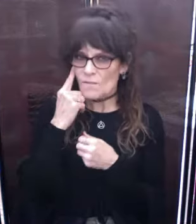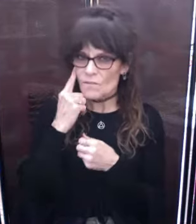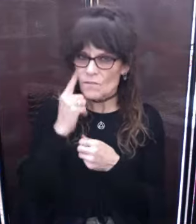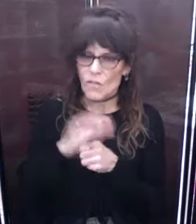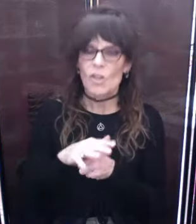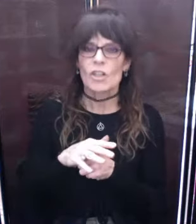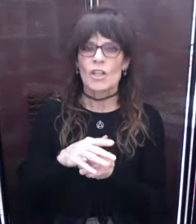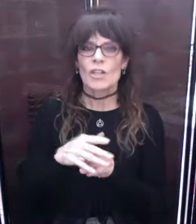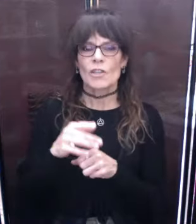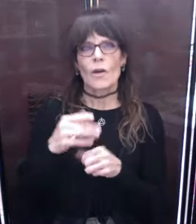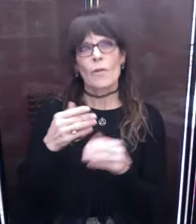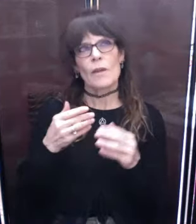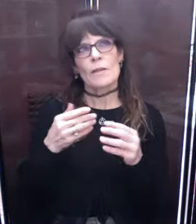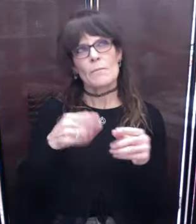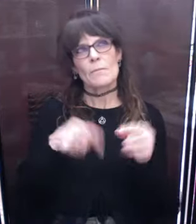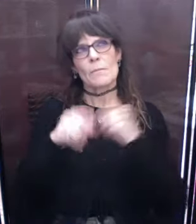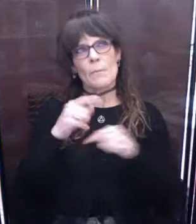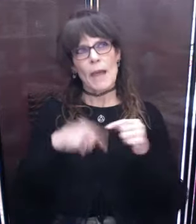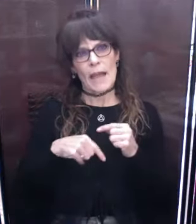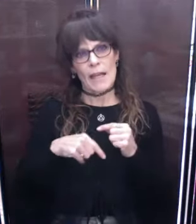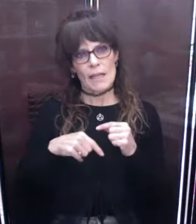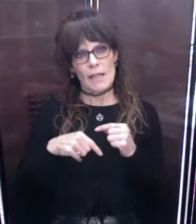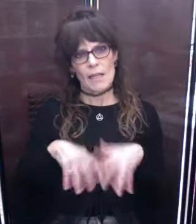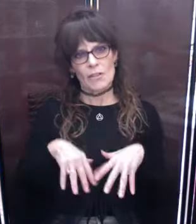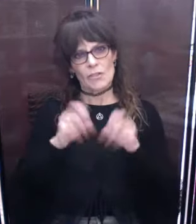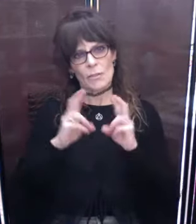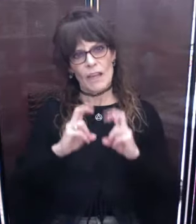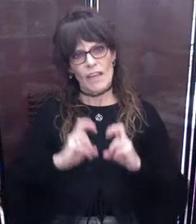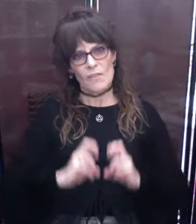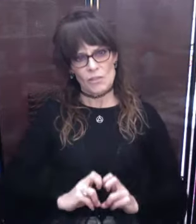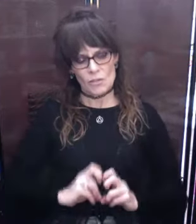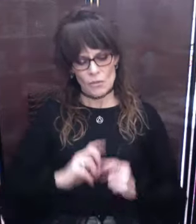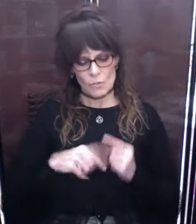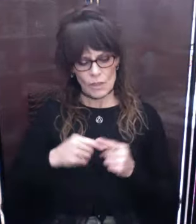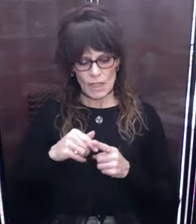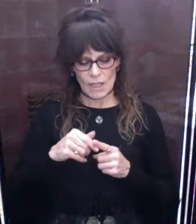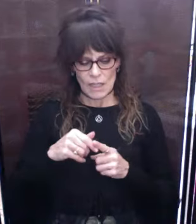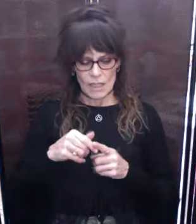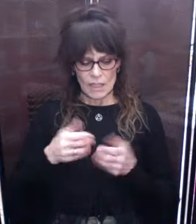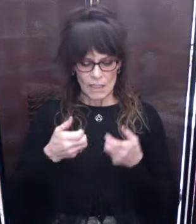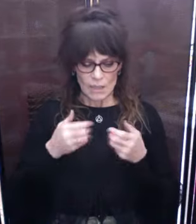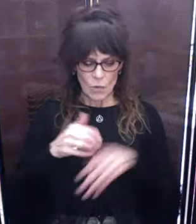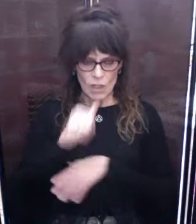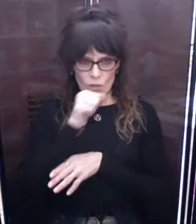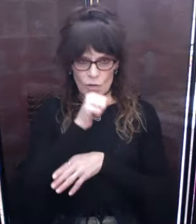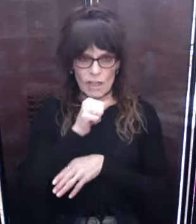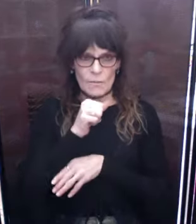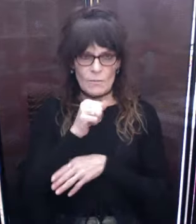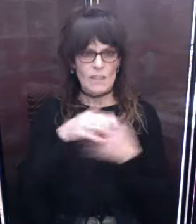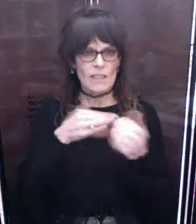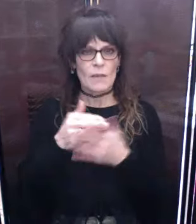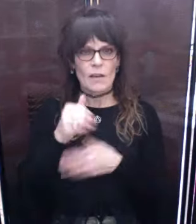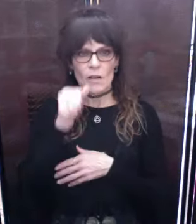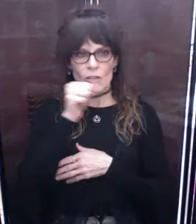through my experience with times when I didn't intend to drink, but I drank anyways, it